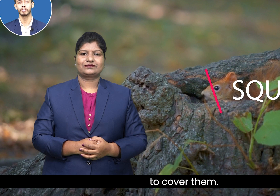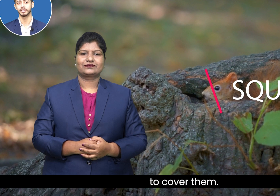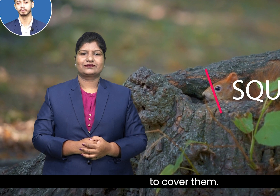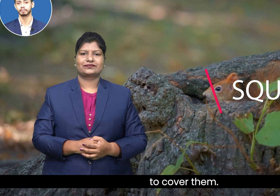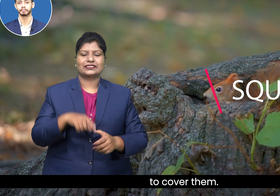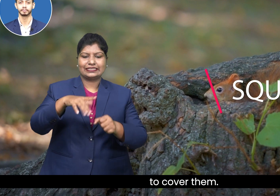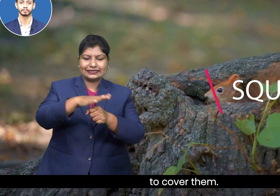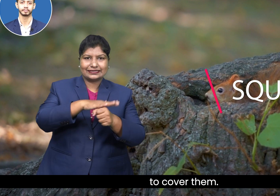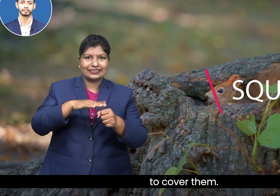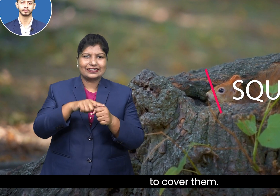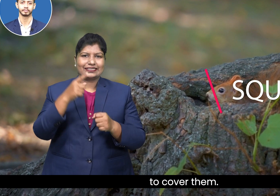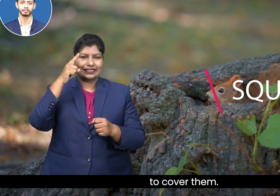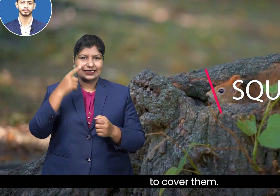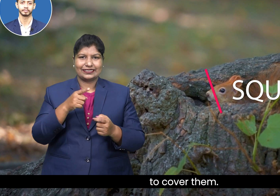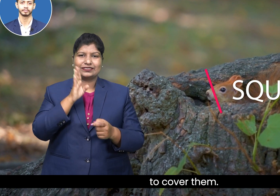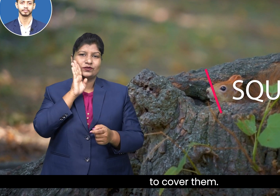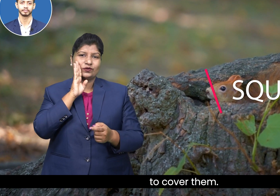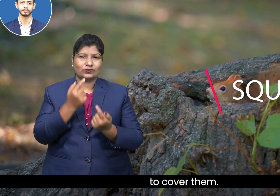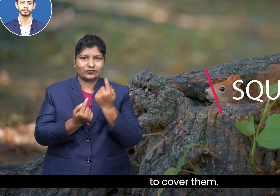to cover them.